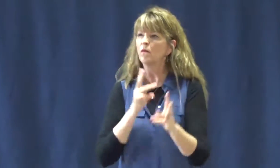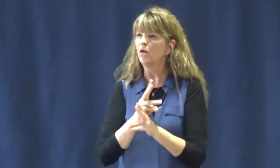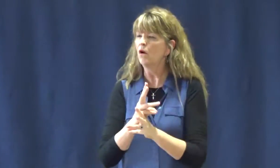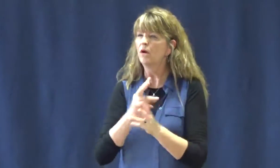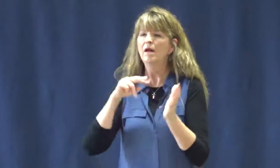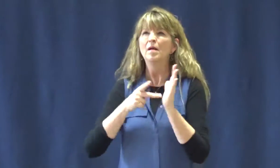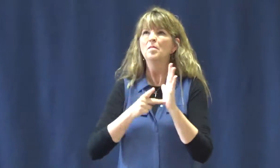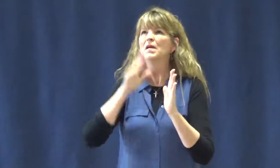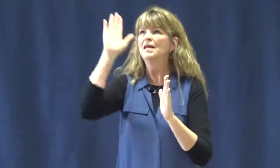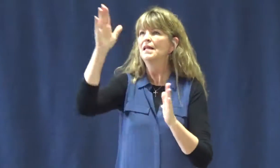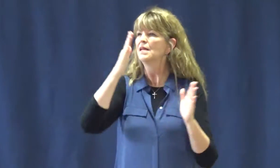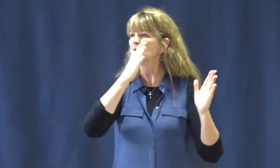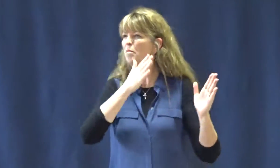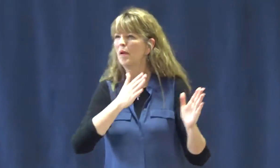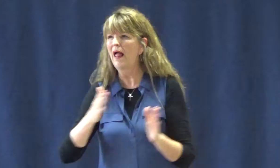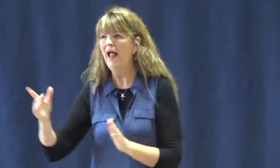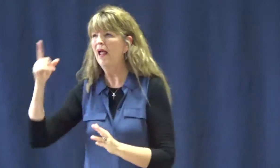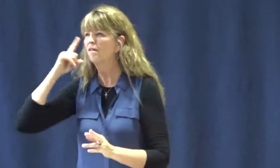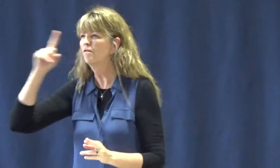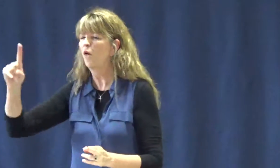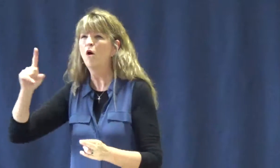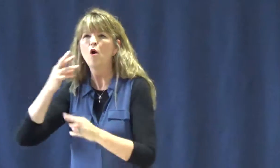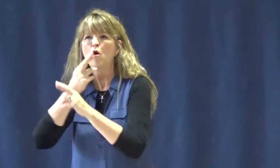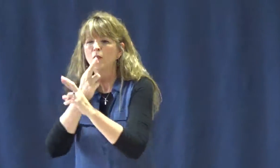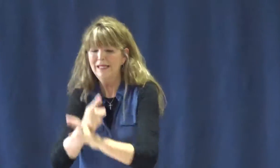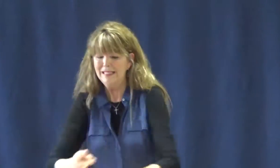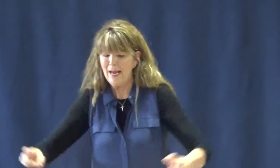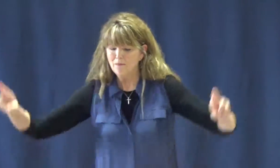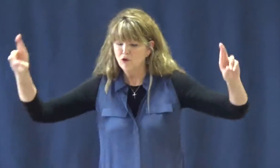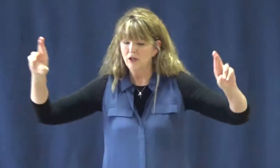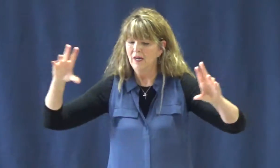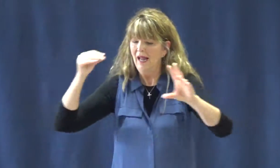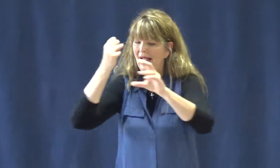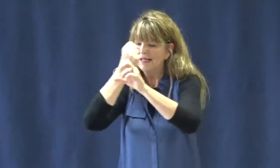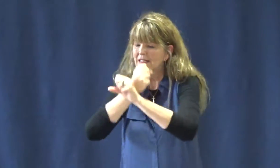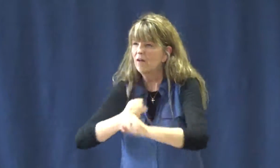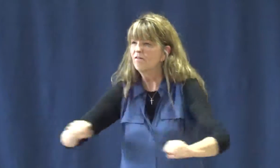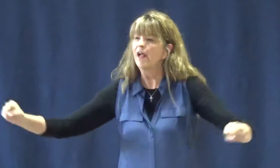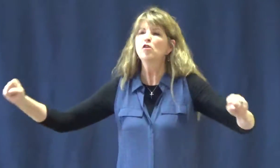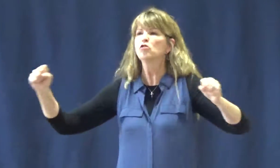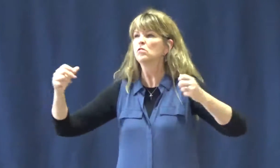If Jesus destroyed the world and his plan for redemption